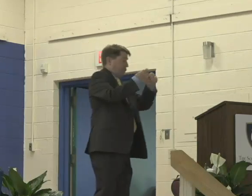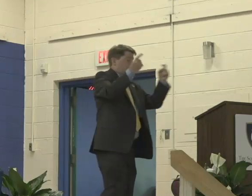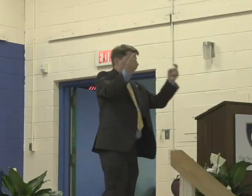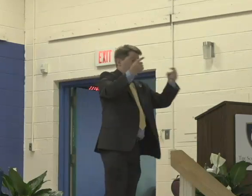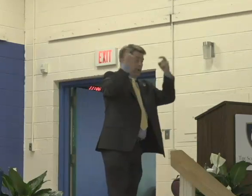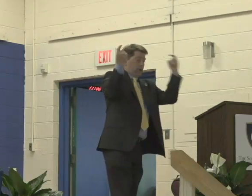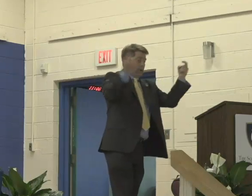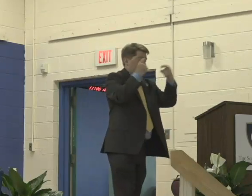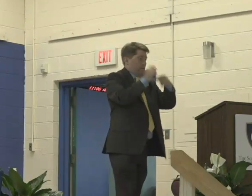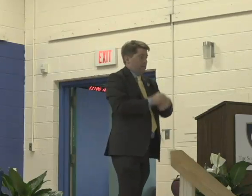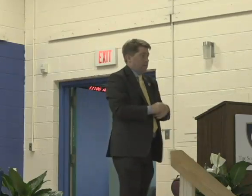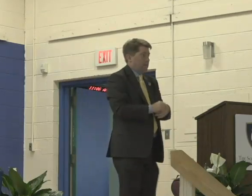so the first winner